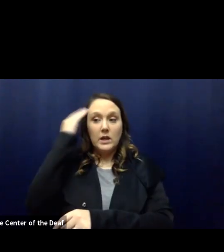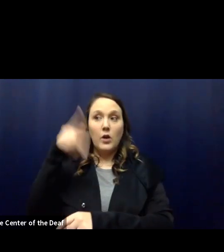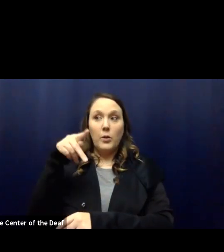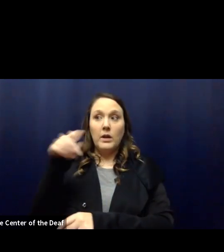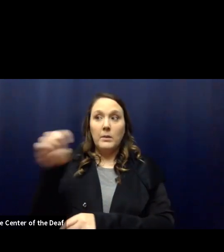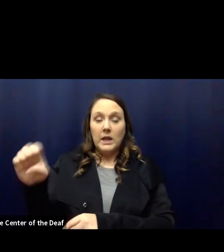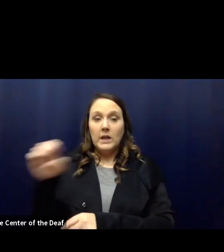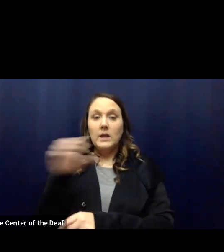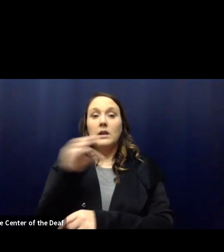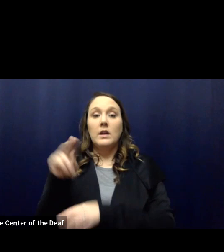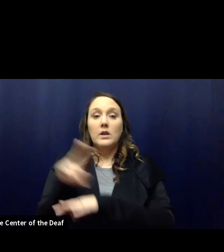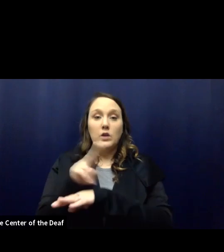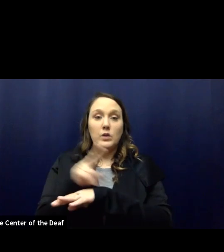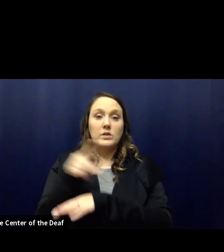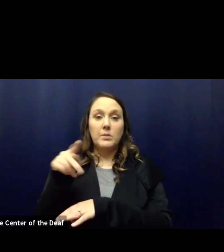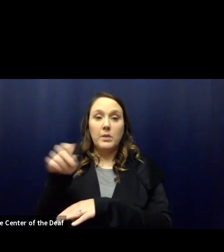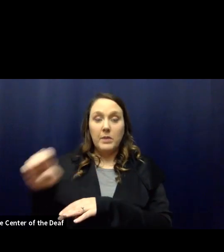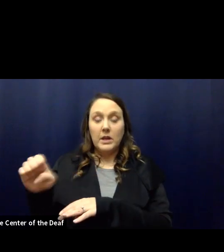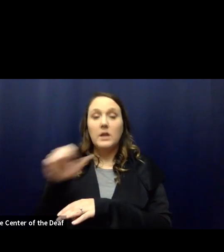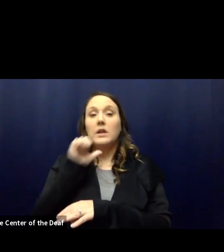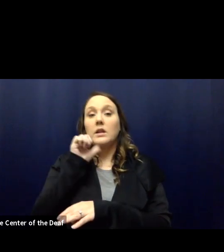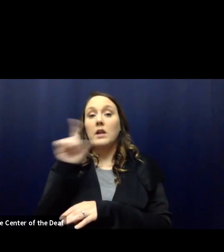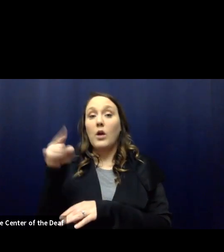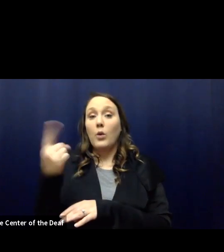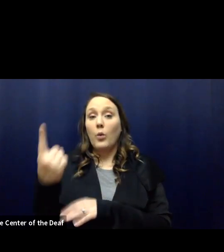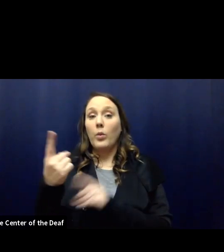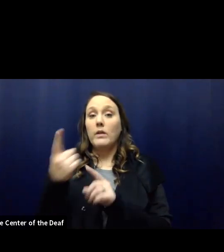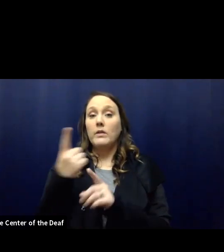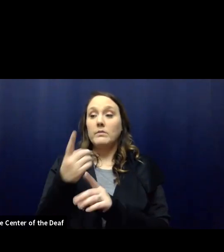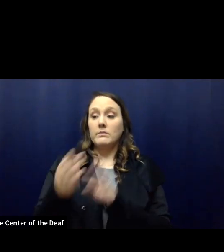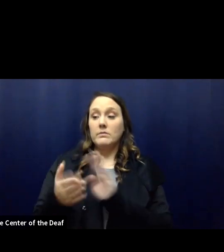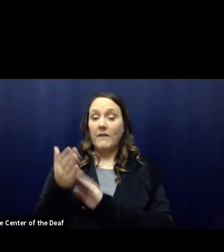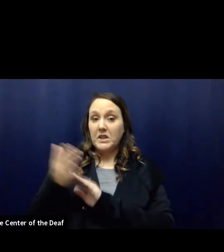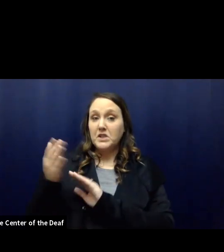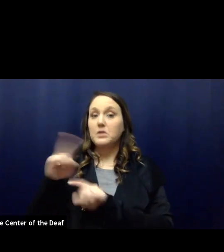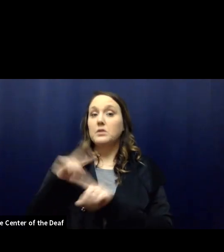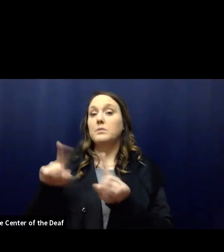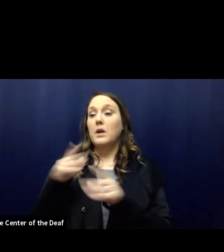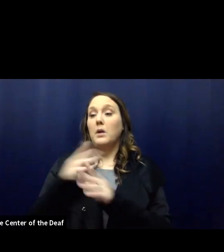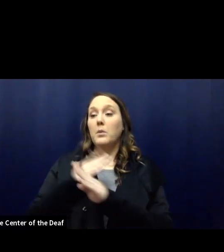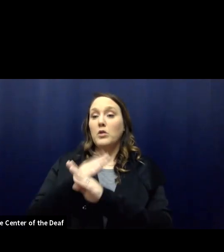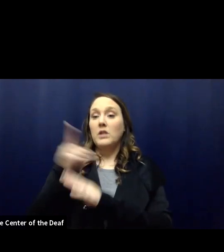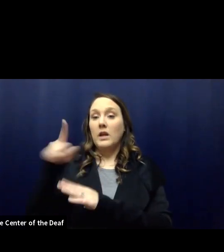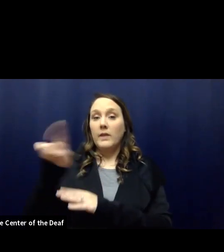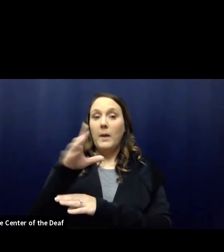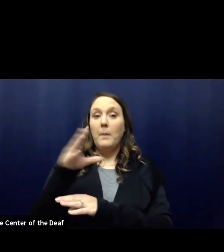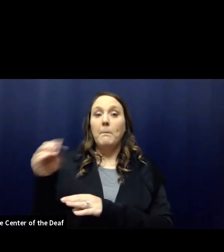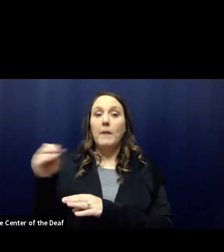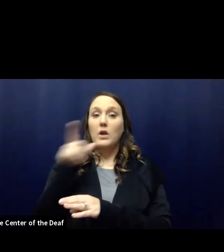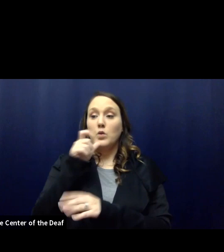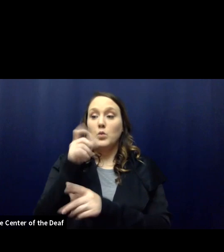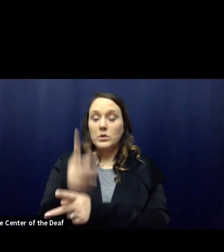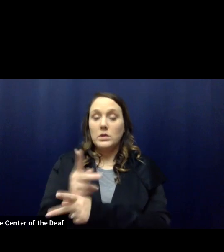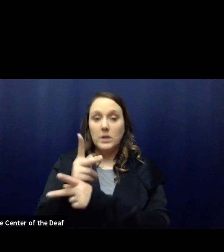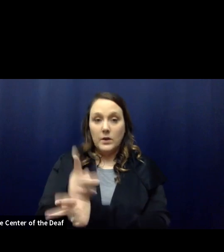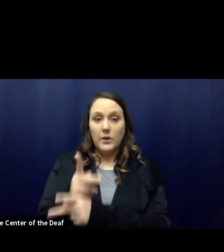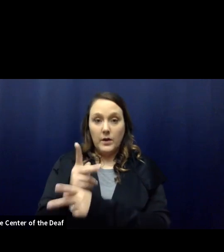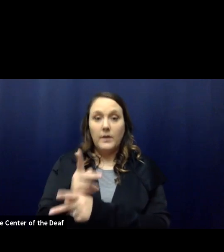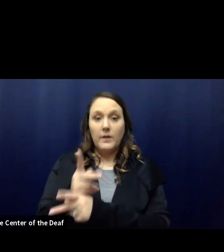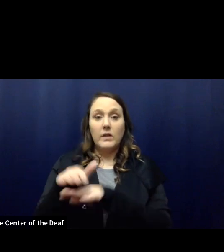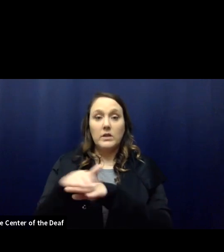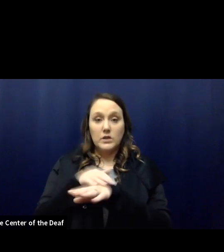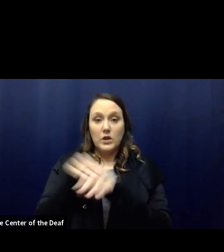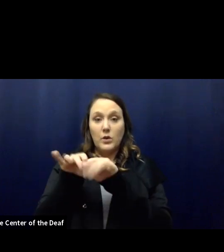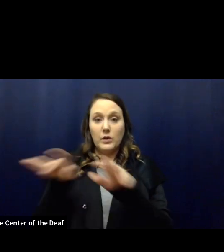and utilization of PPE, not only to be efficient, but to protect them and the people that they were taking care of and slow the spread